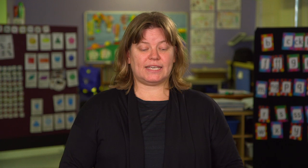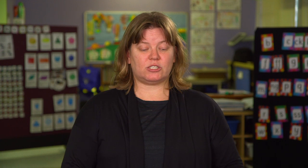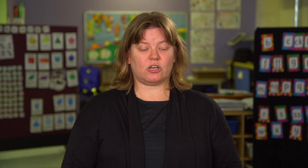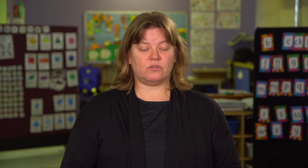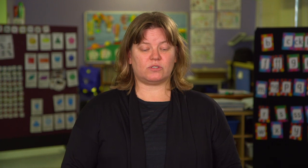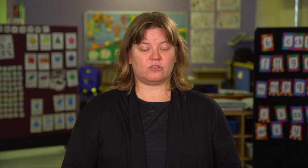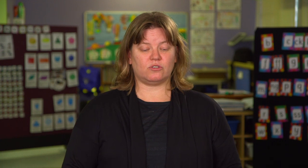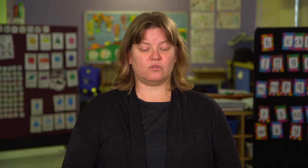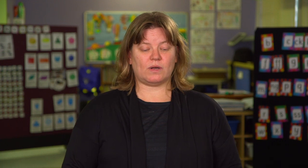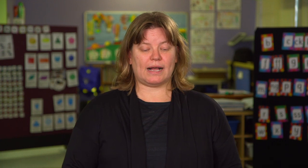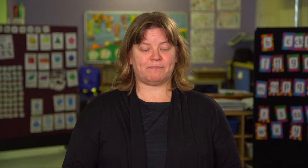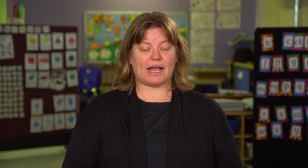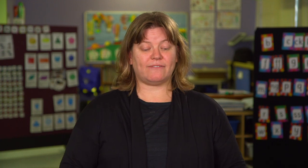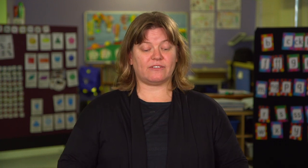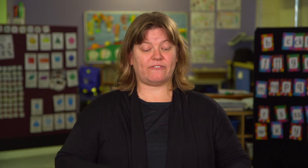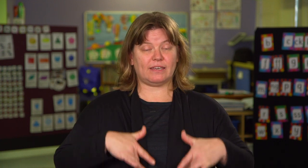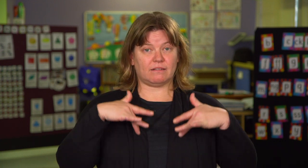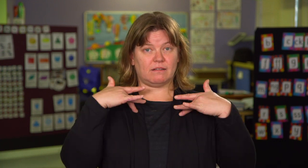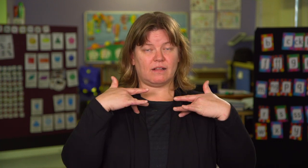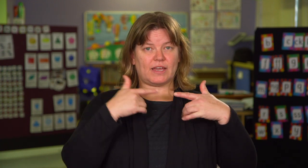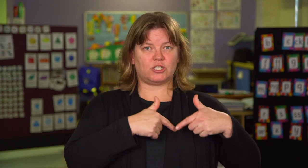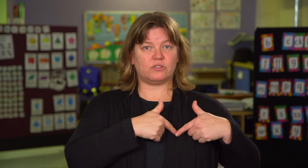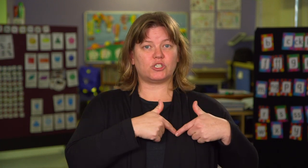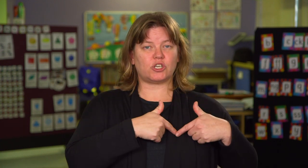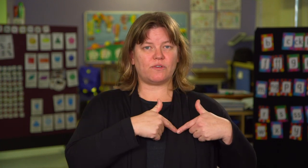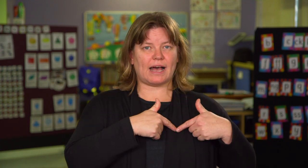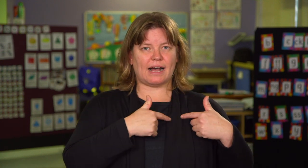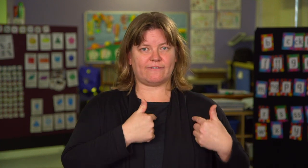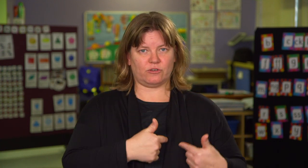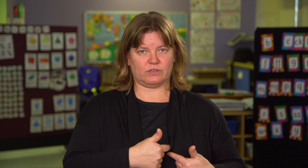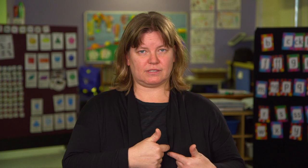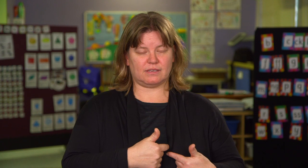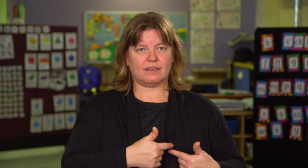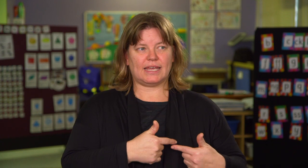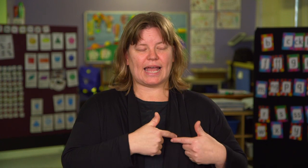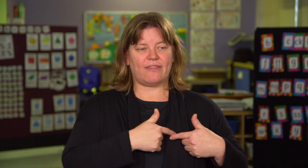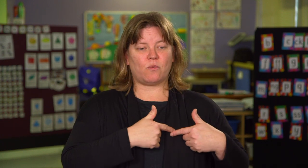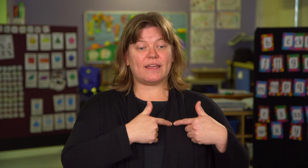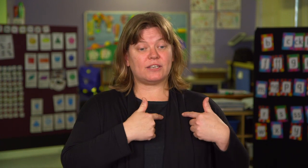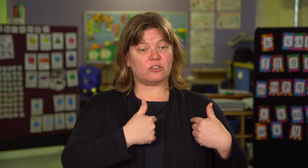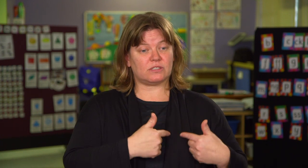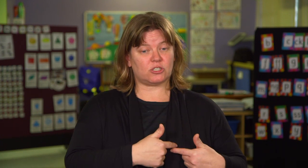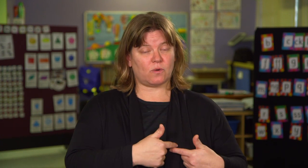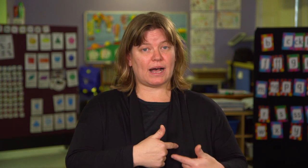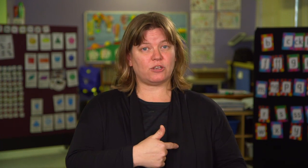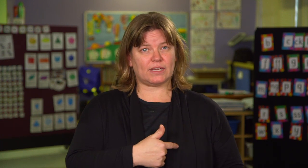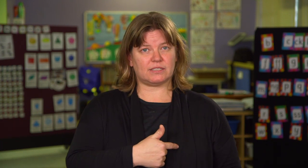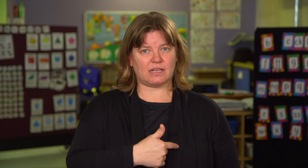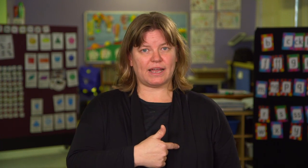kids chose to do, after feel, they chose to show the heart first. And the way they chose to show heart, you can sign